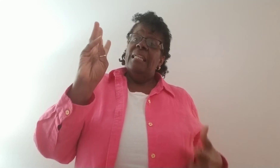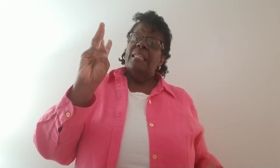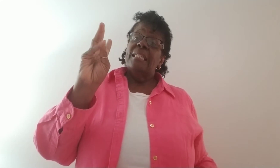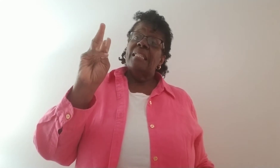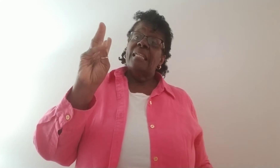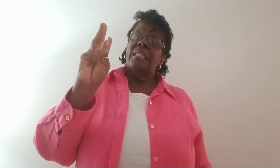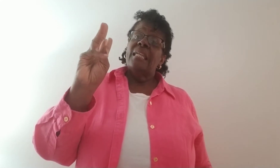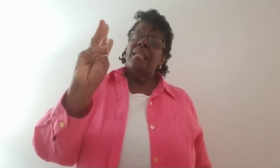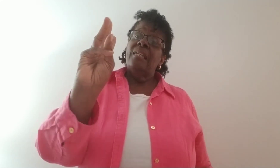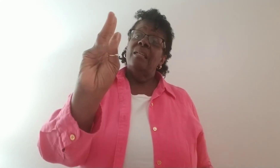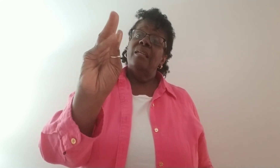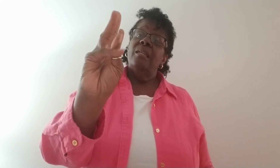16,